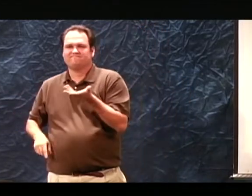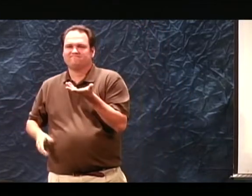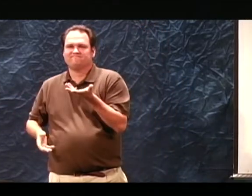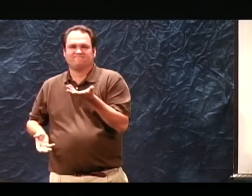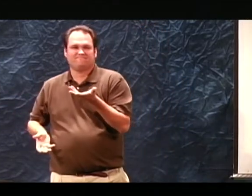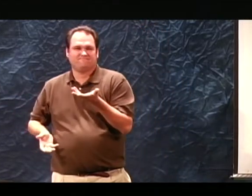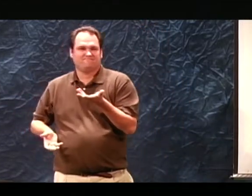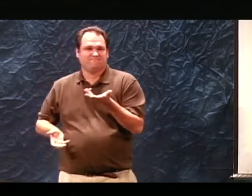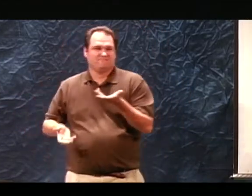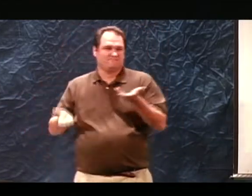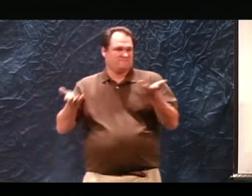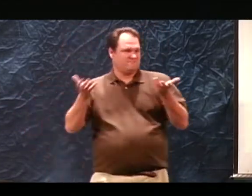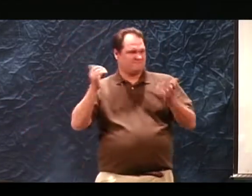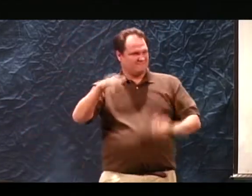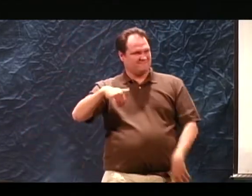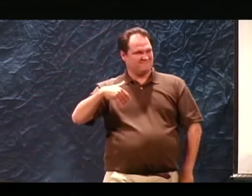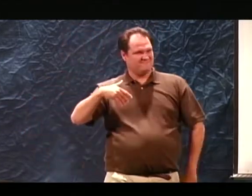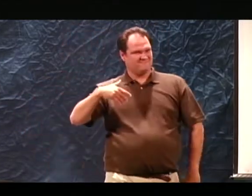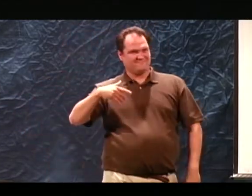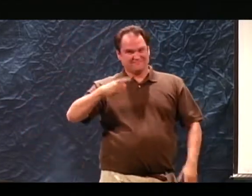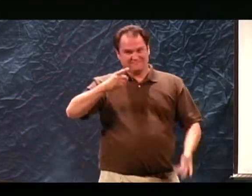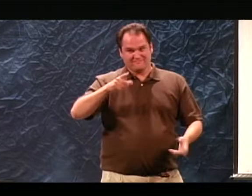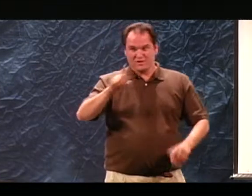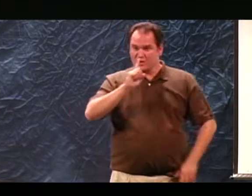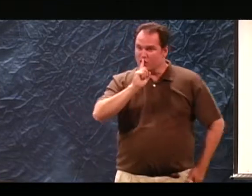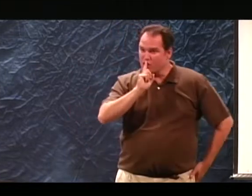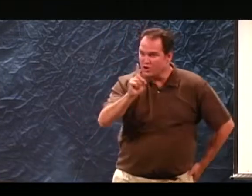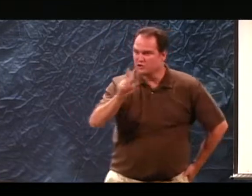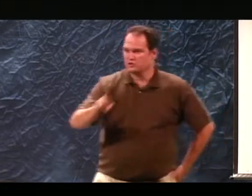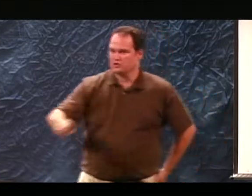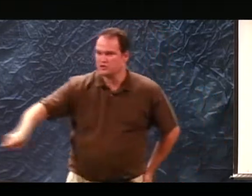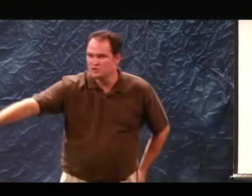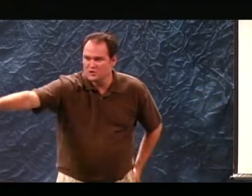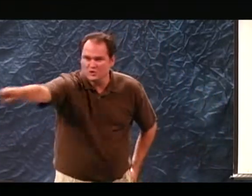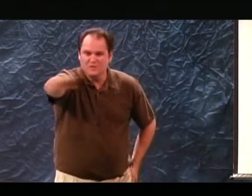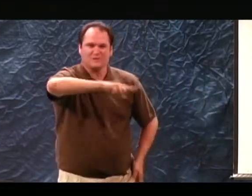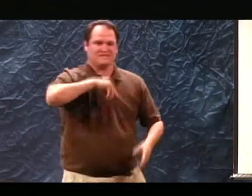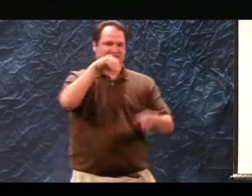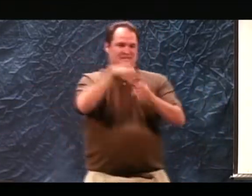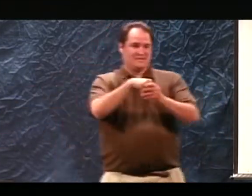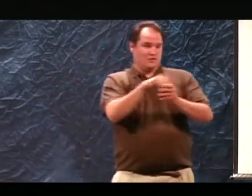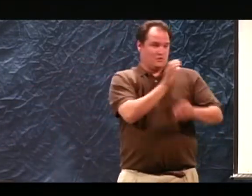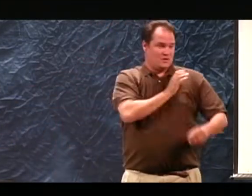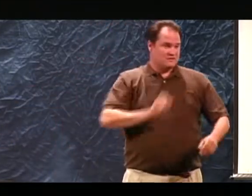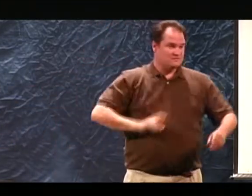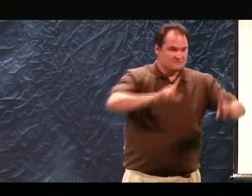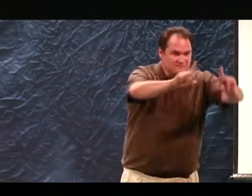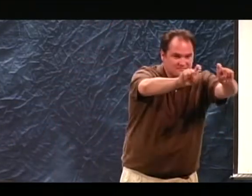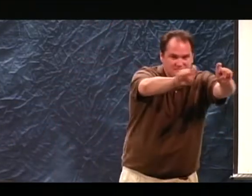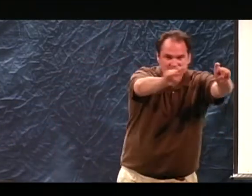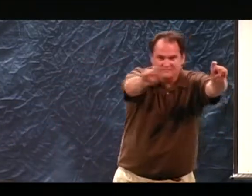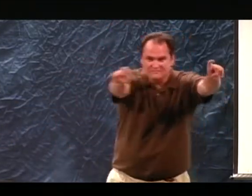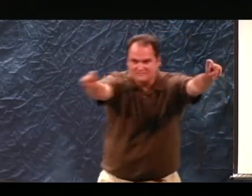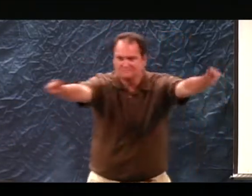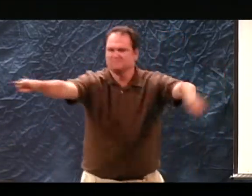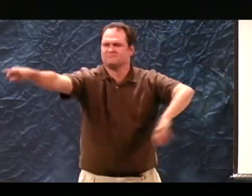there's nothing we can do to change them and to change that fact are you in christ